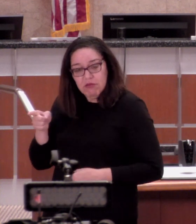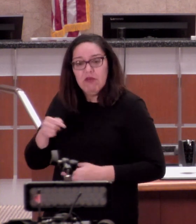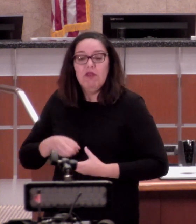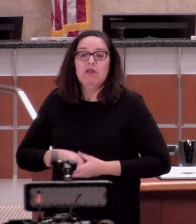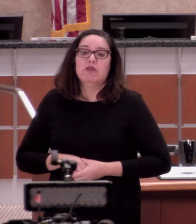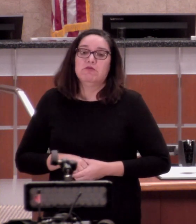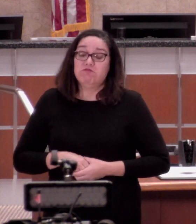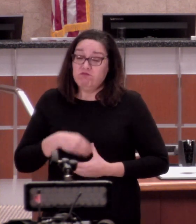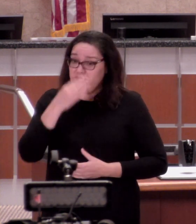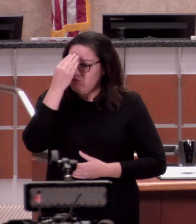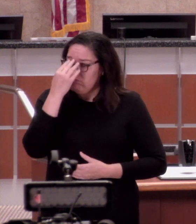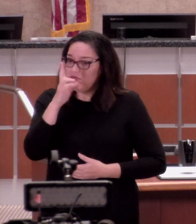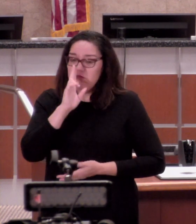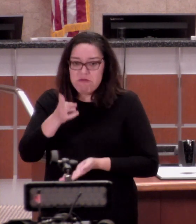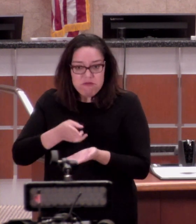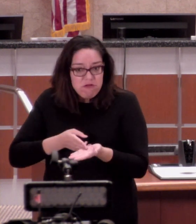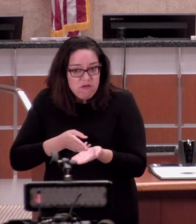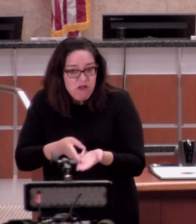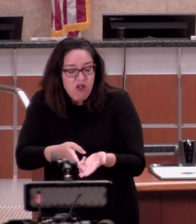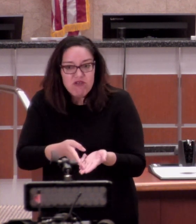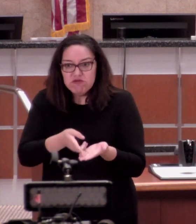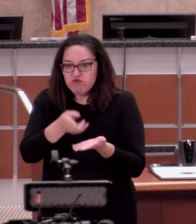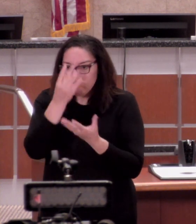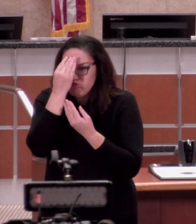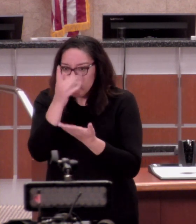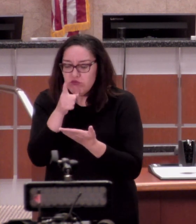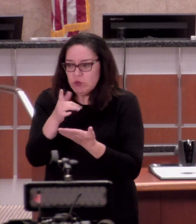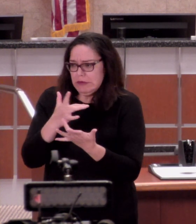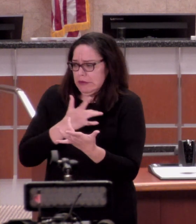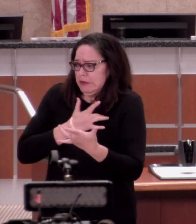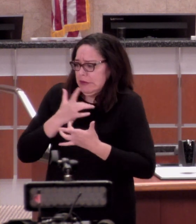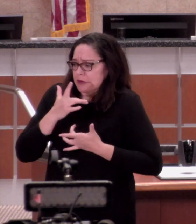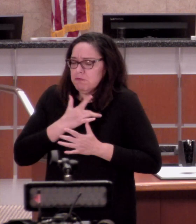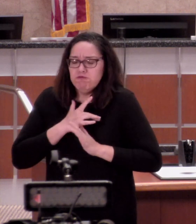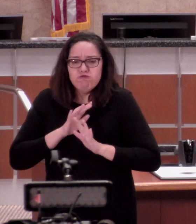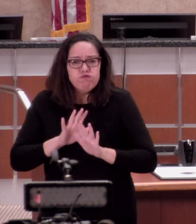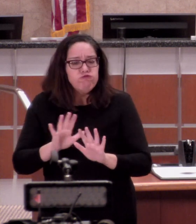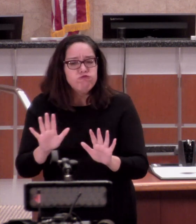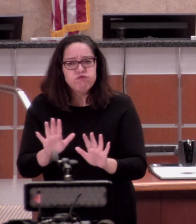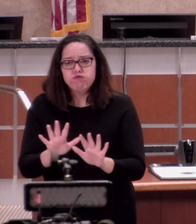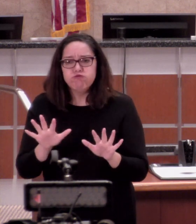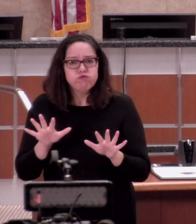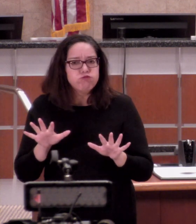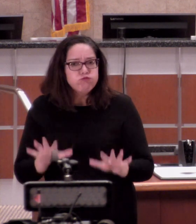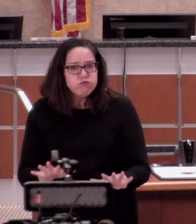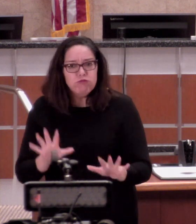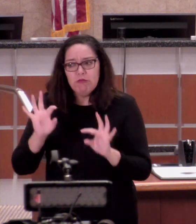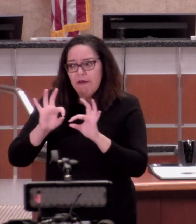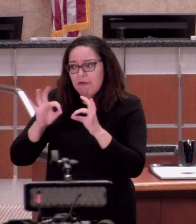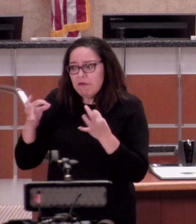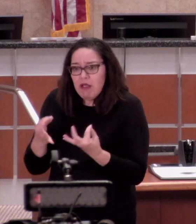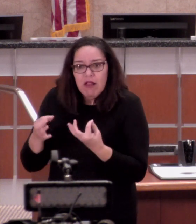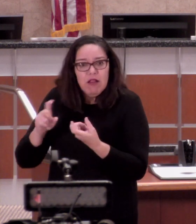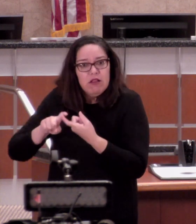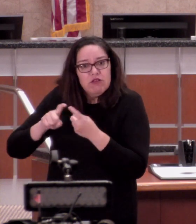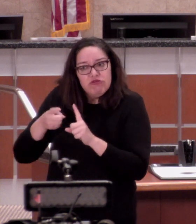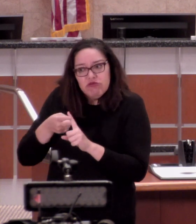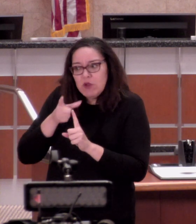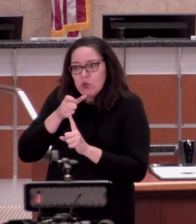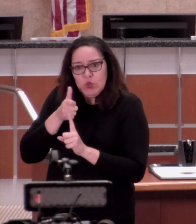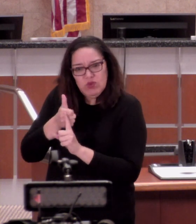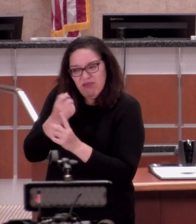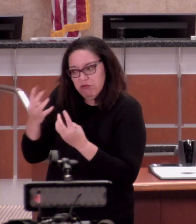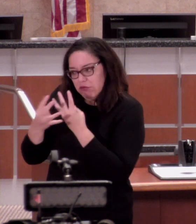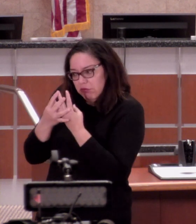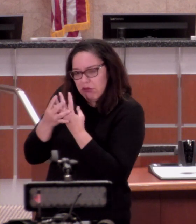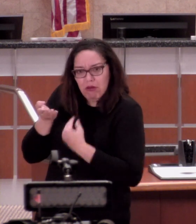I can honestly tell you that I don't believe you have anything to worry about for your family members or friends that are in custody. The